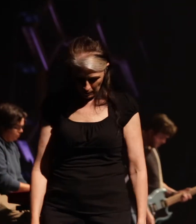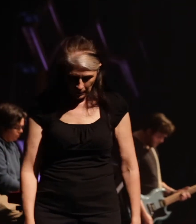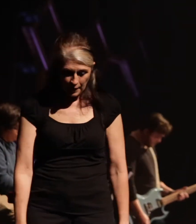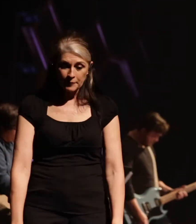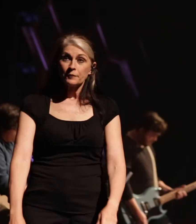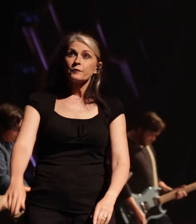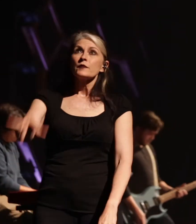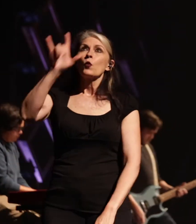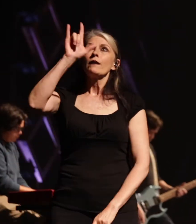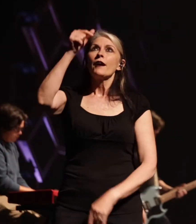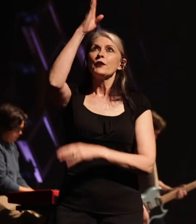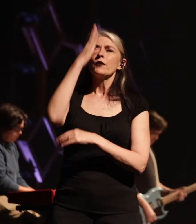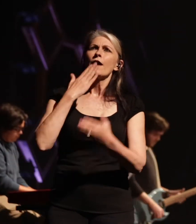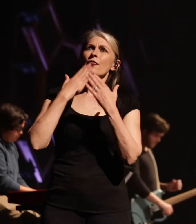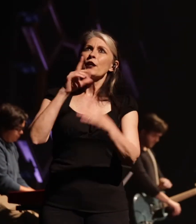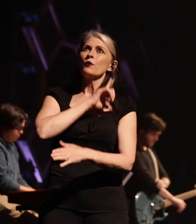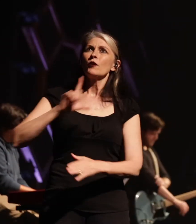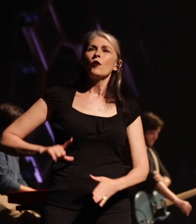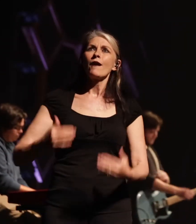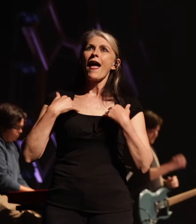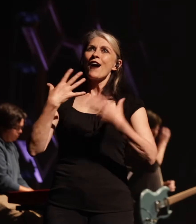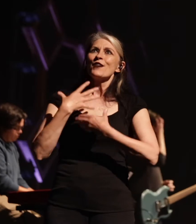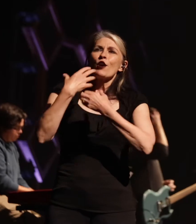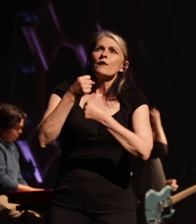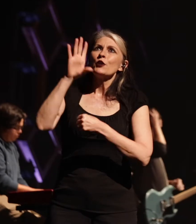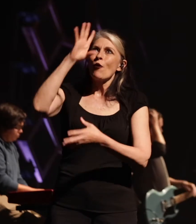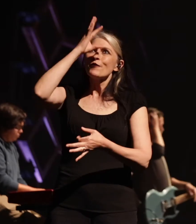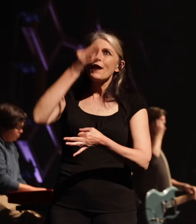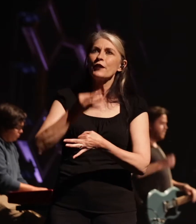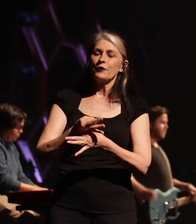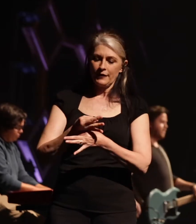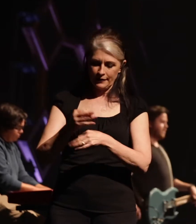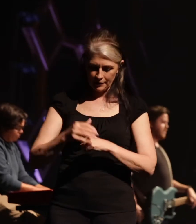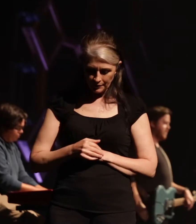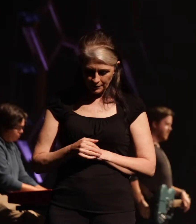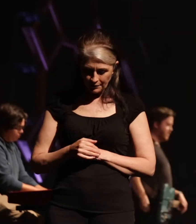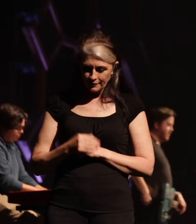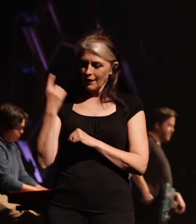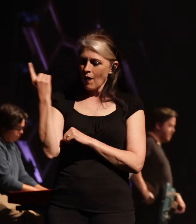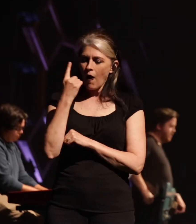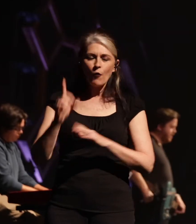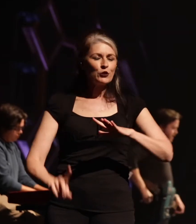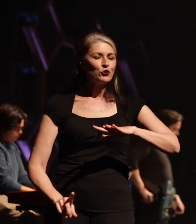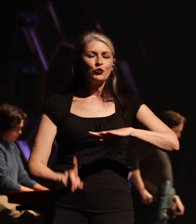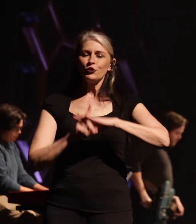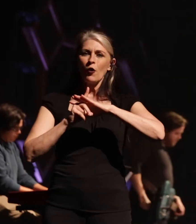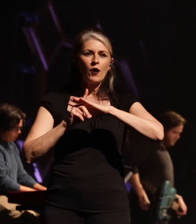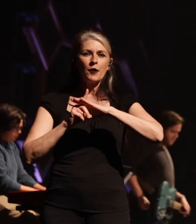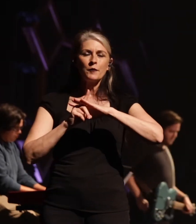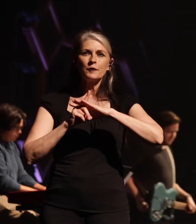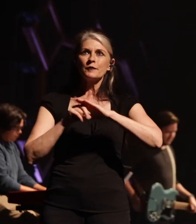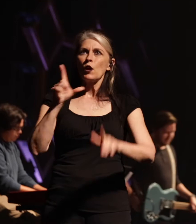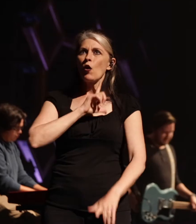We love you, God. Thank you, Lord, that we can have confidence in your faithfulness. God, that you always show up. Lord,